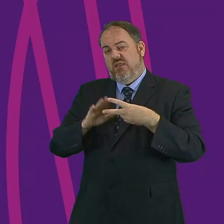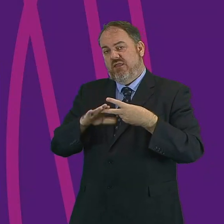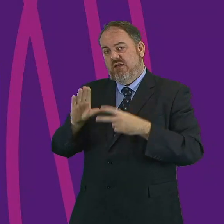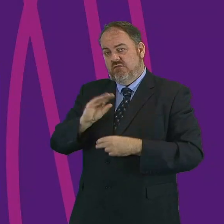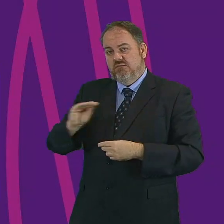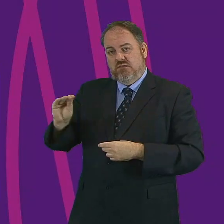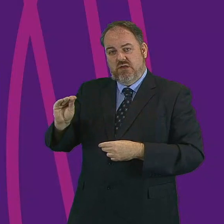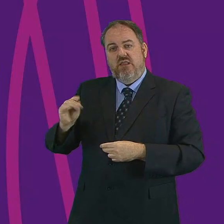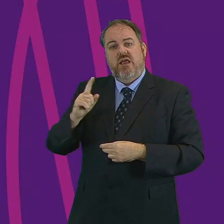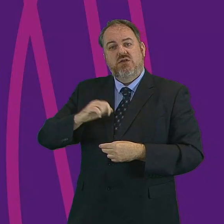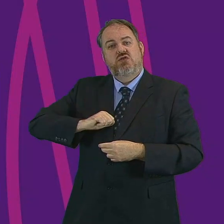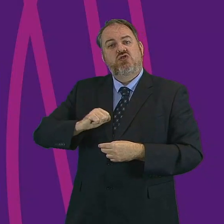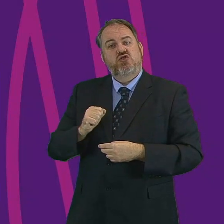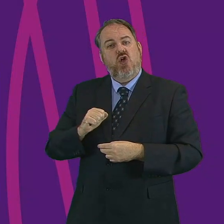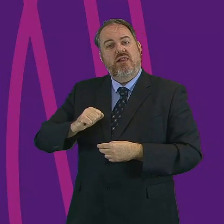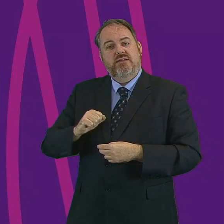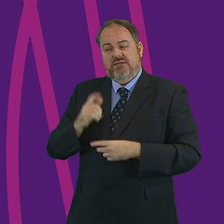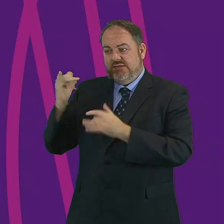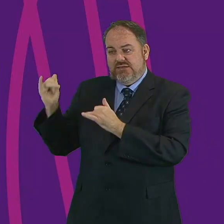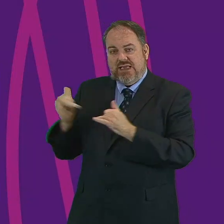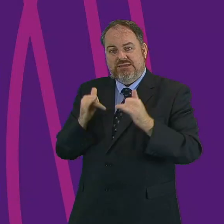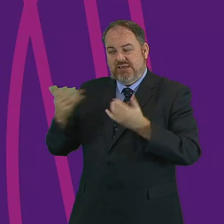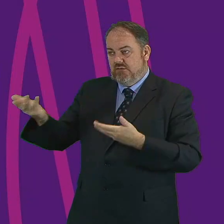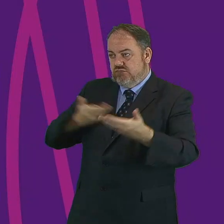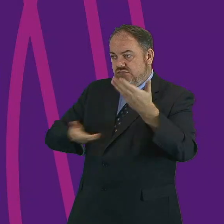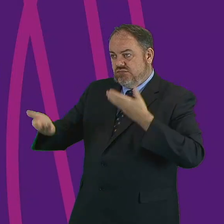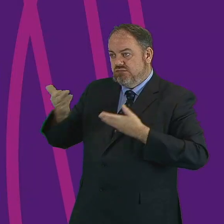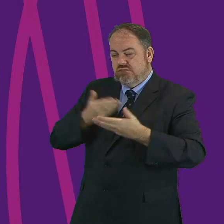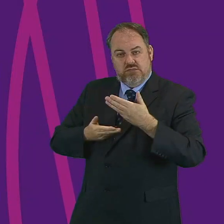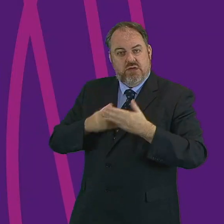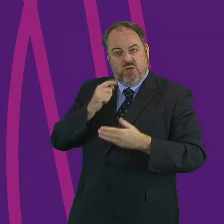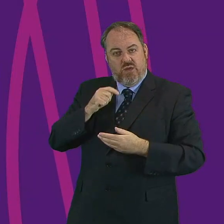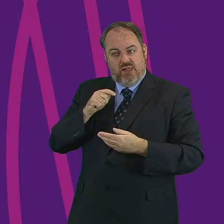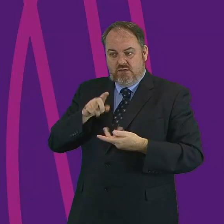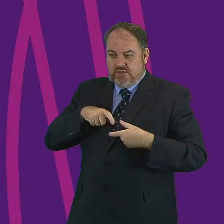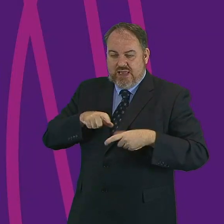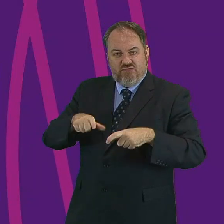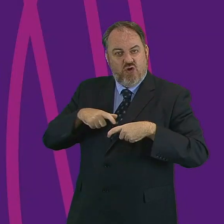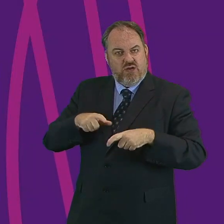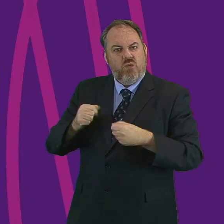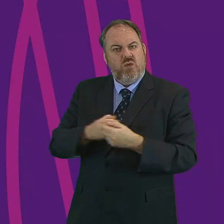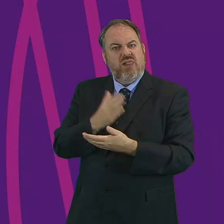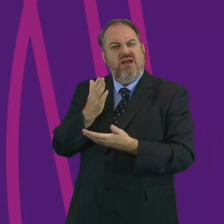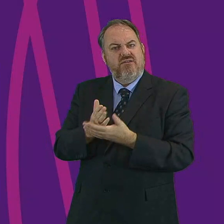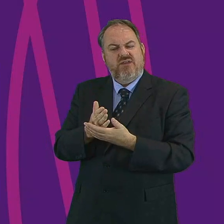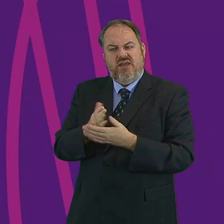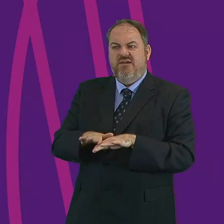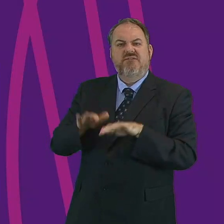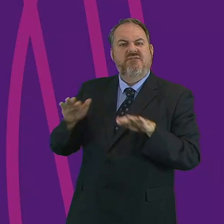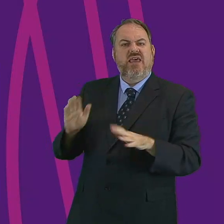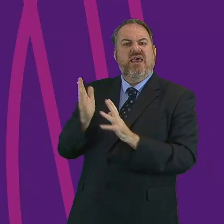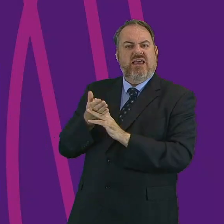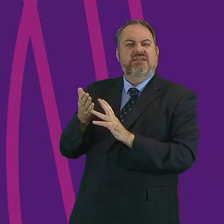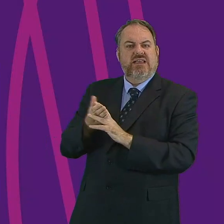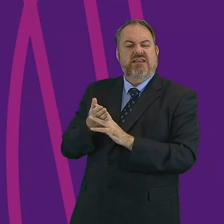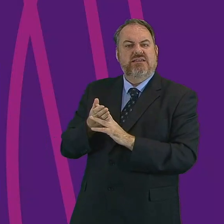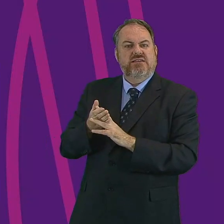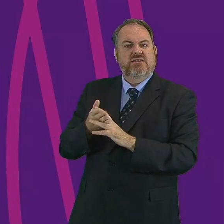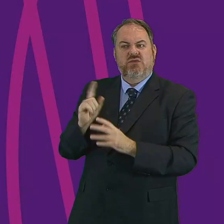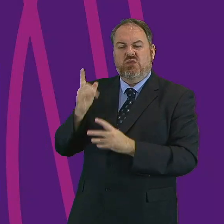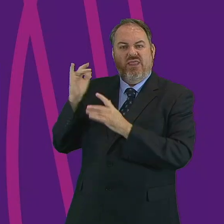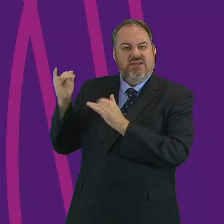Lighthouse Lab network than we would want to see. I've spoken personally to Matt Hancock and Dido